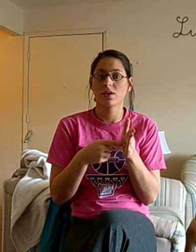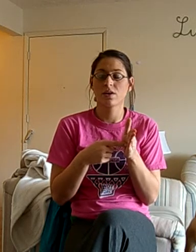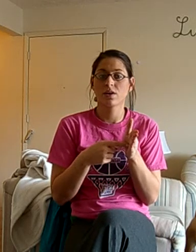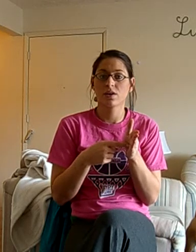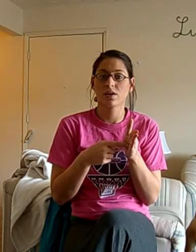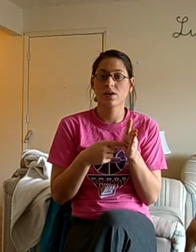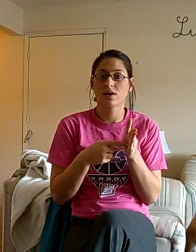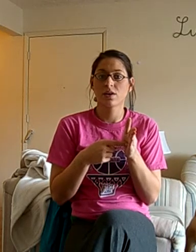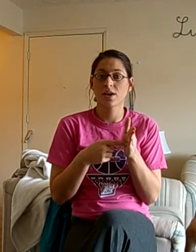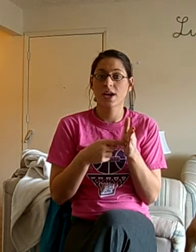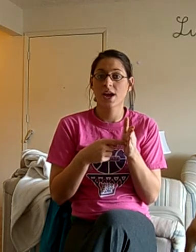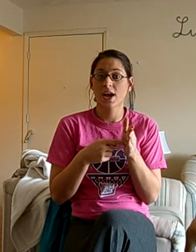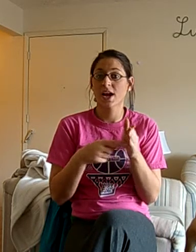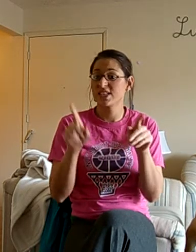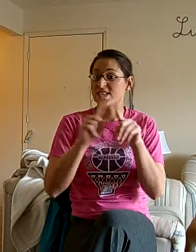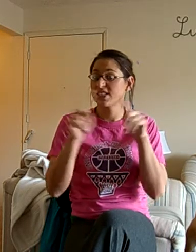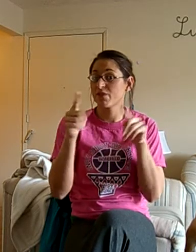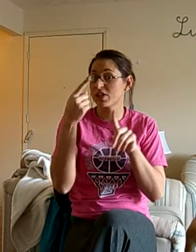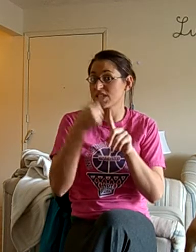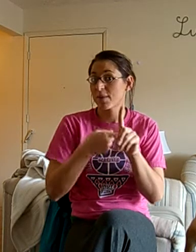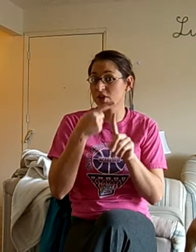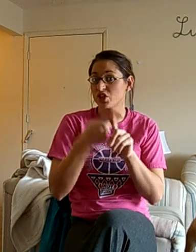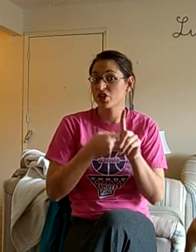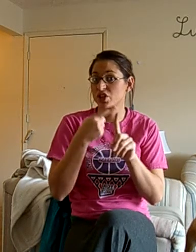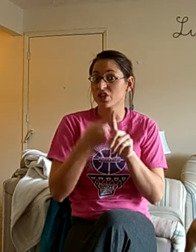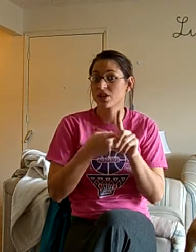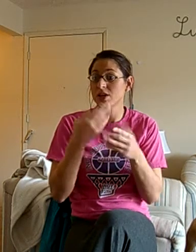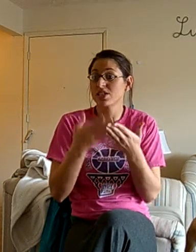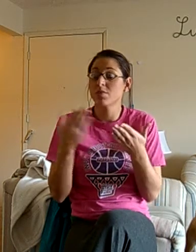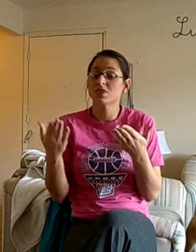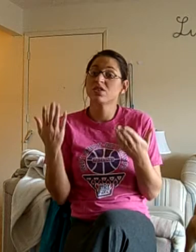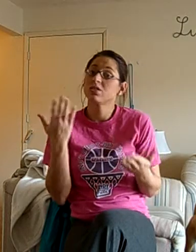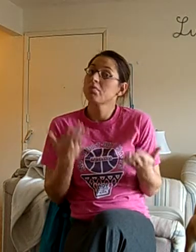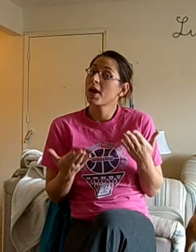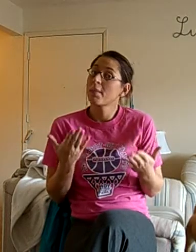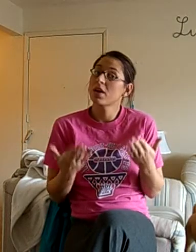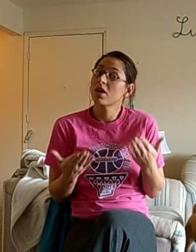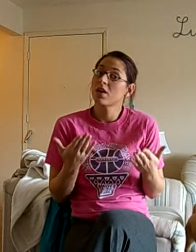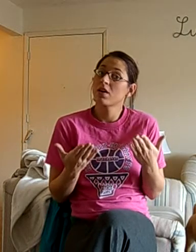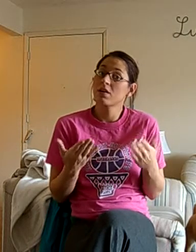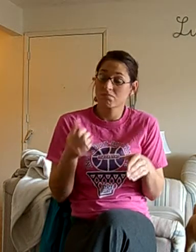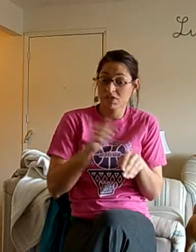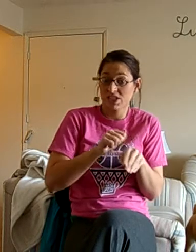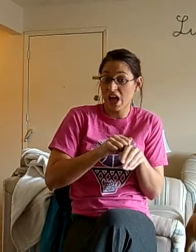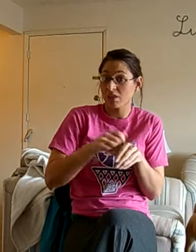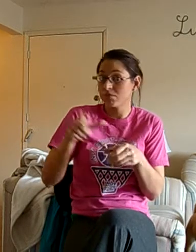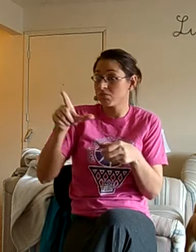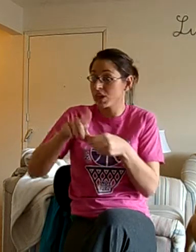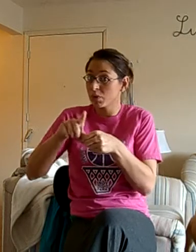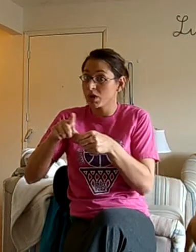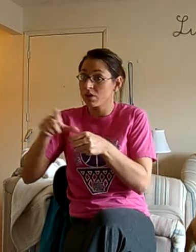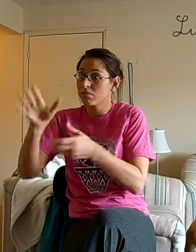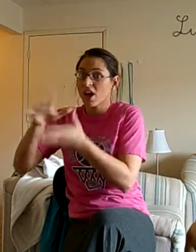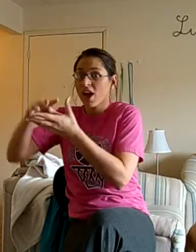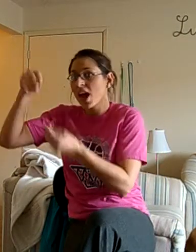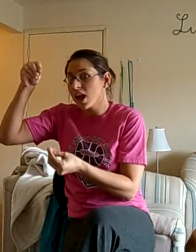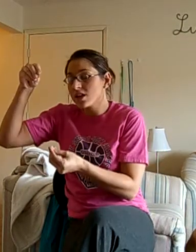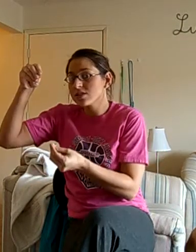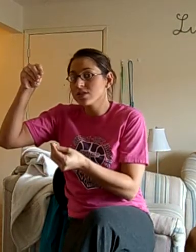at different temperatures, the substance may be a solid, or it may be a liquid or a gas. So it is important